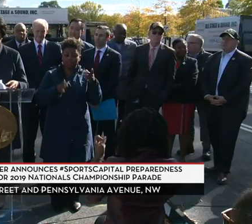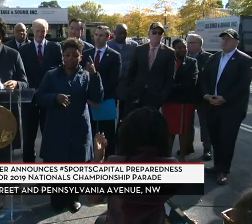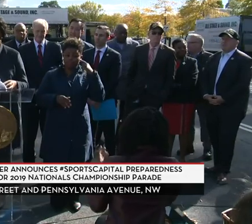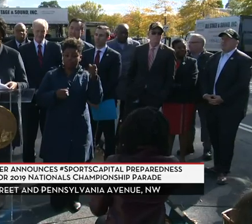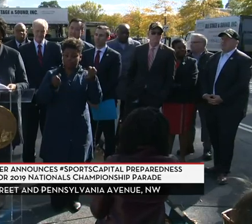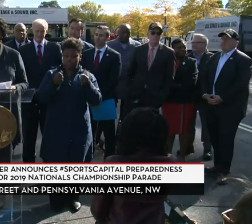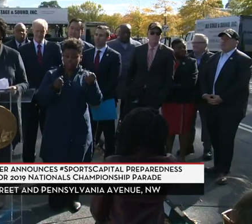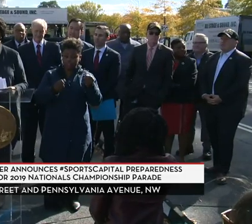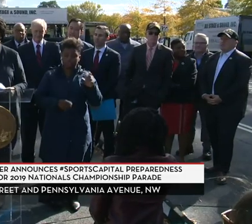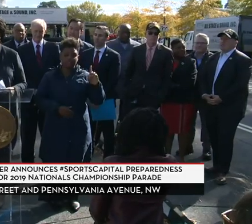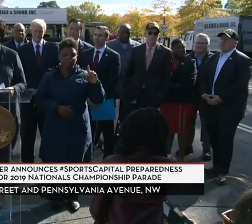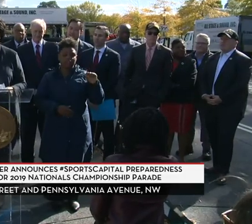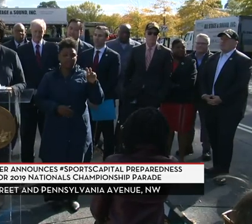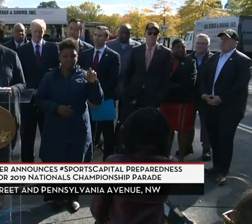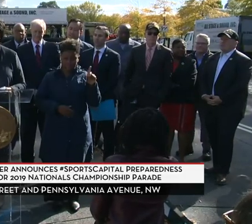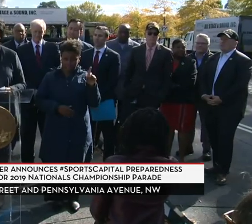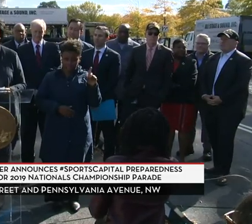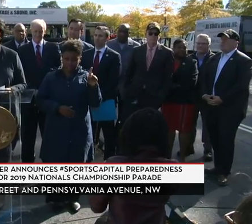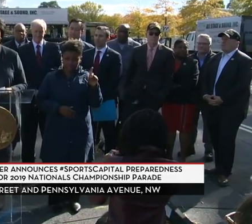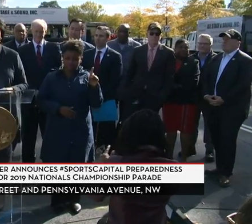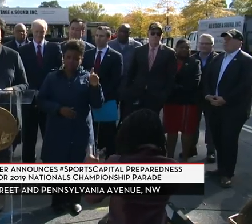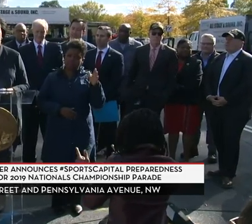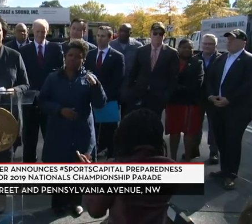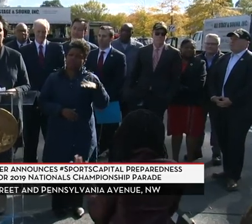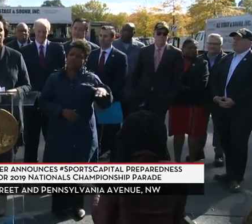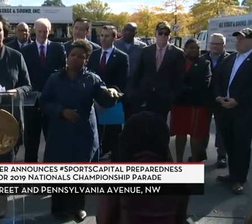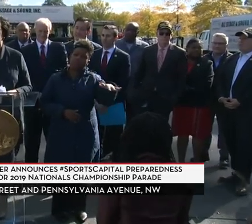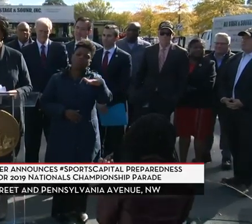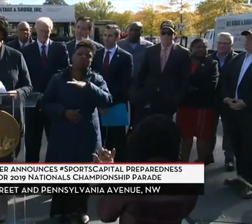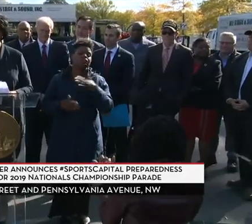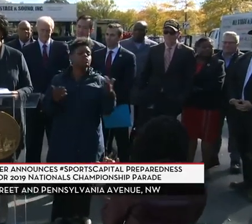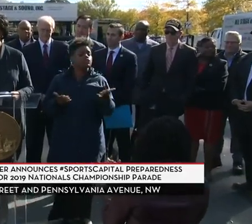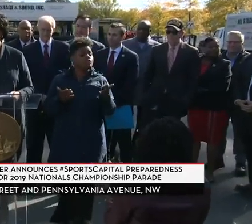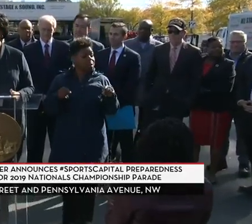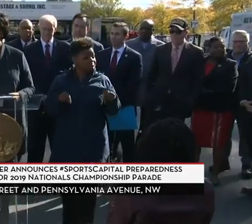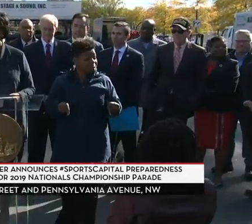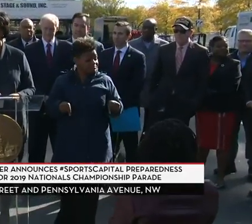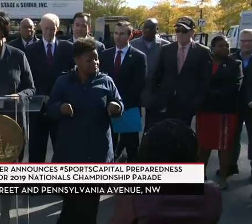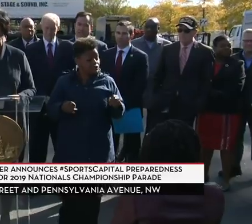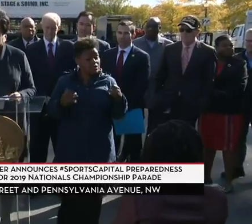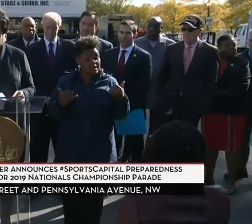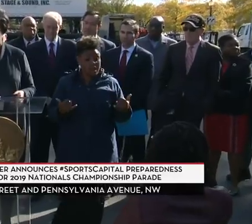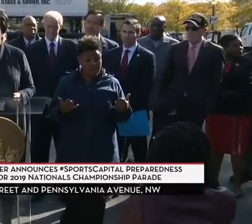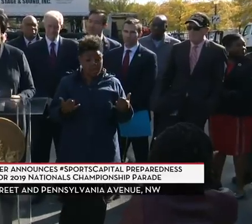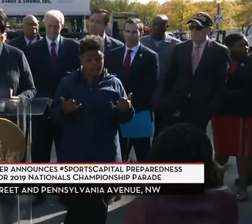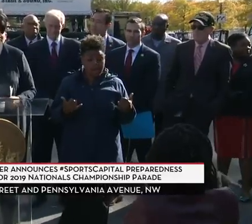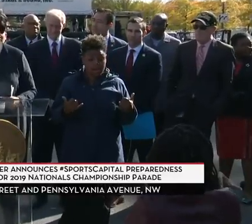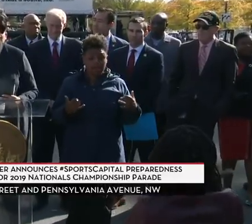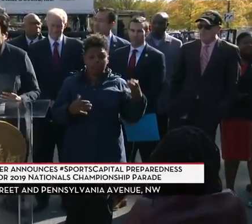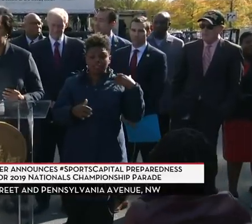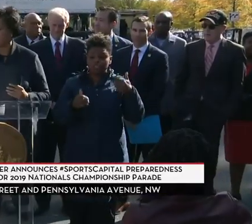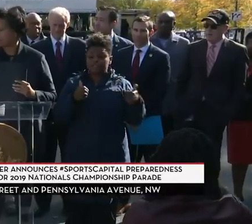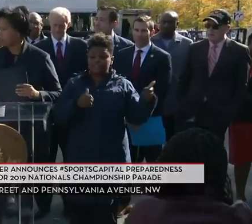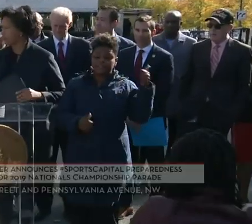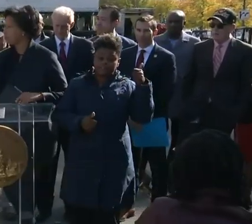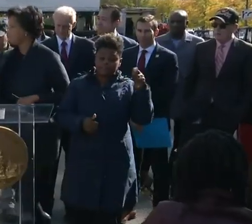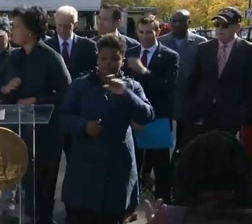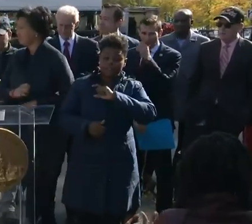Doe. So now we're going to hear from our Chief of Police and our HSEMA Director, and then we will take your